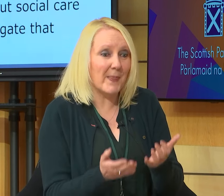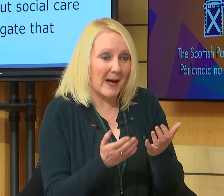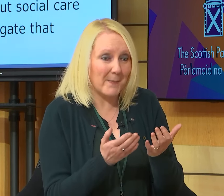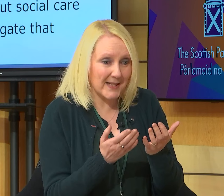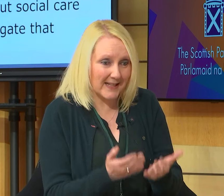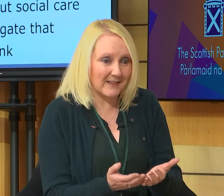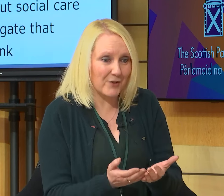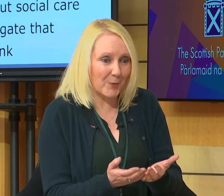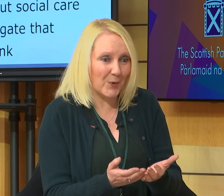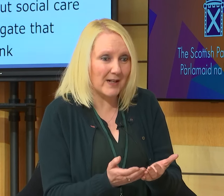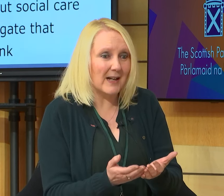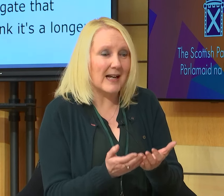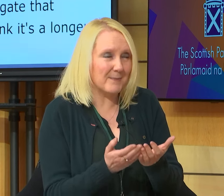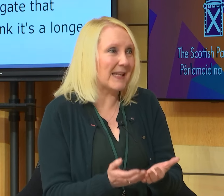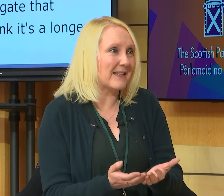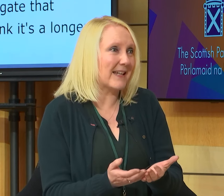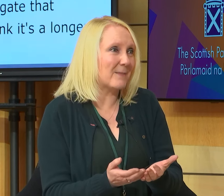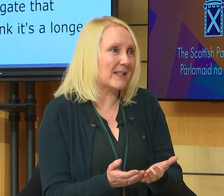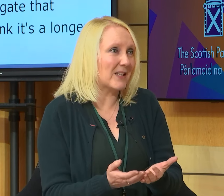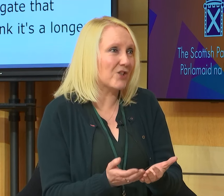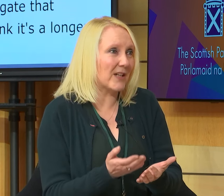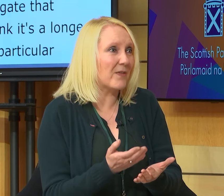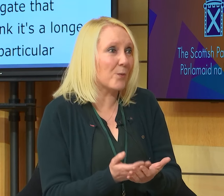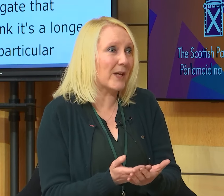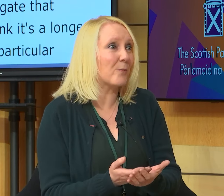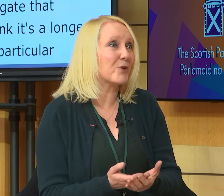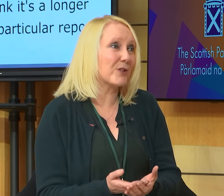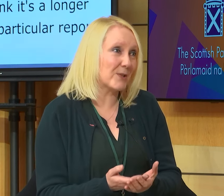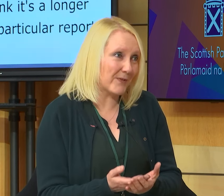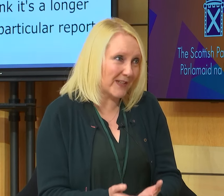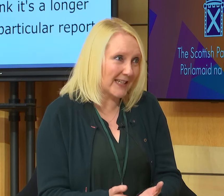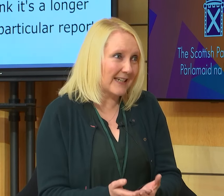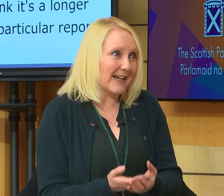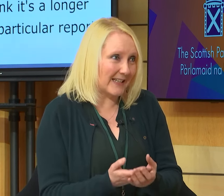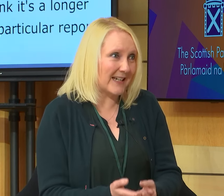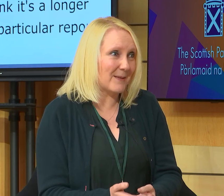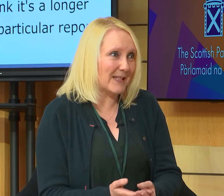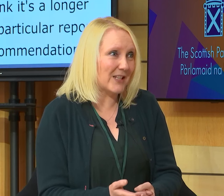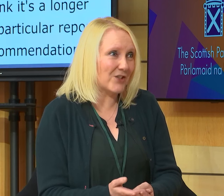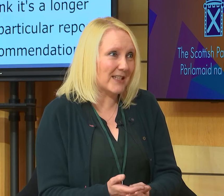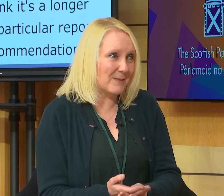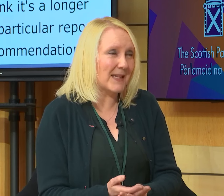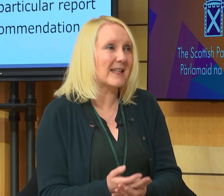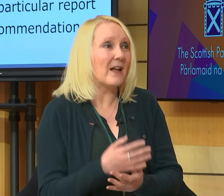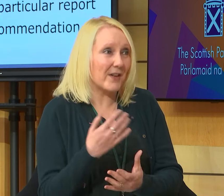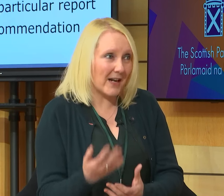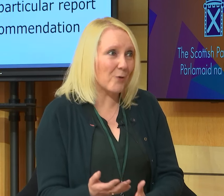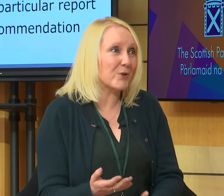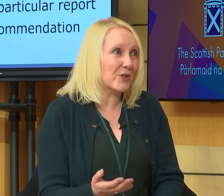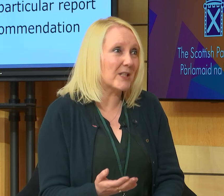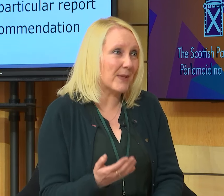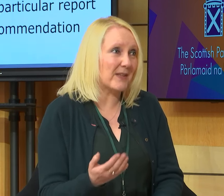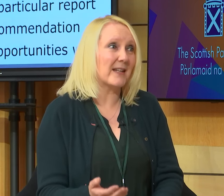off, but that particular report is making the recommendation, and there were opportunities with Feely and the recommendations he made. There